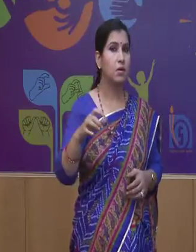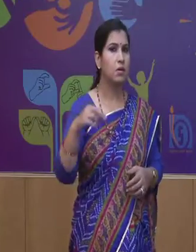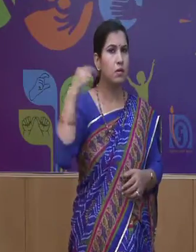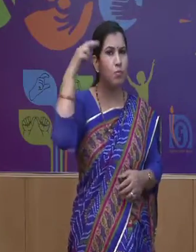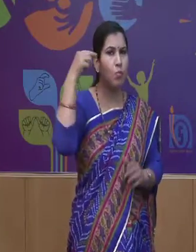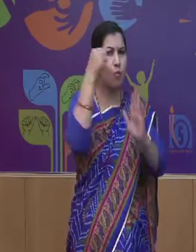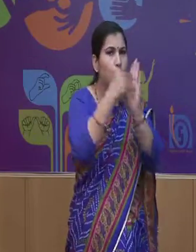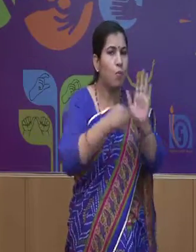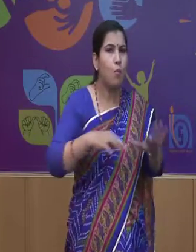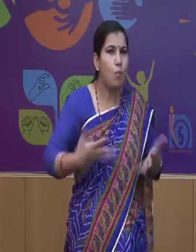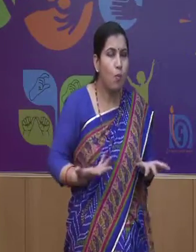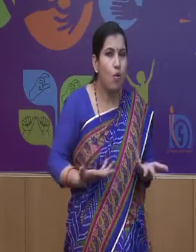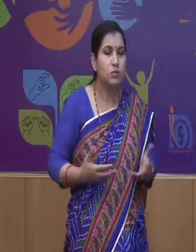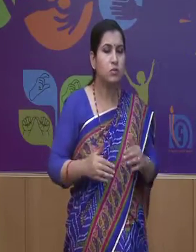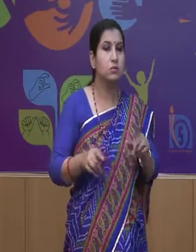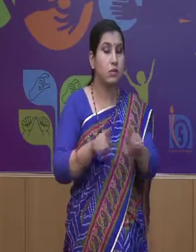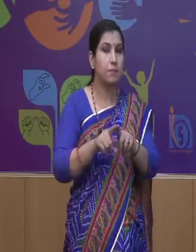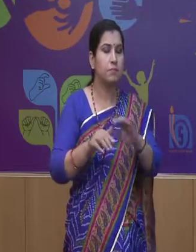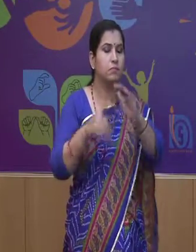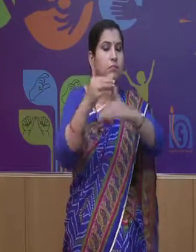and also understood its results.